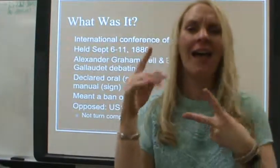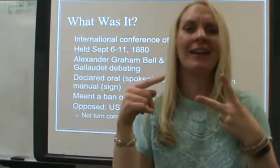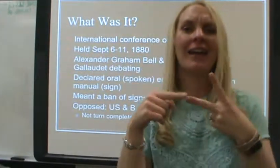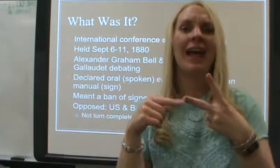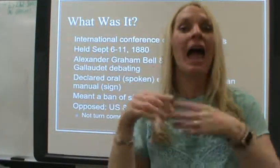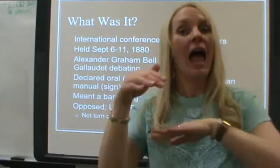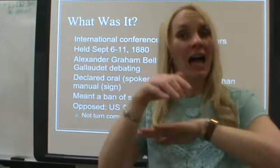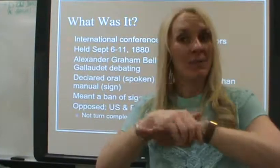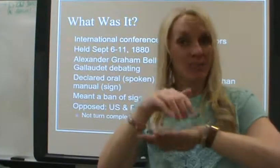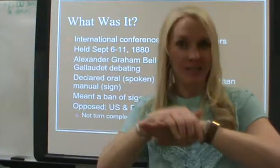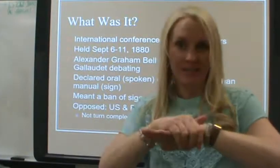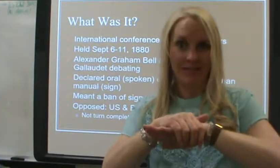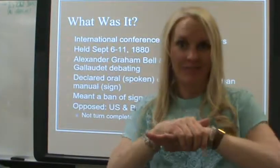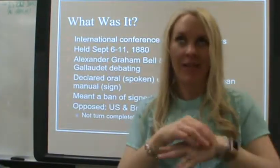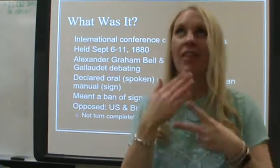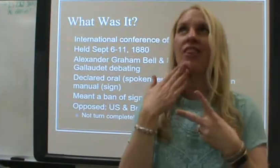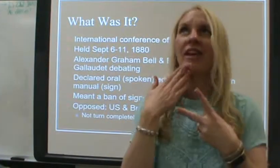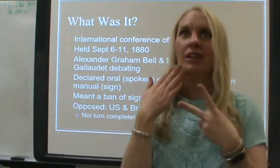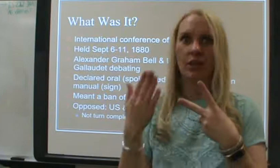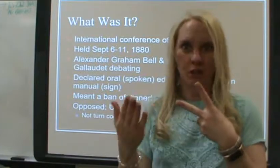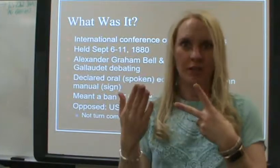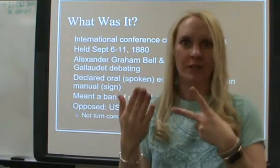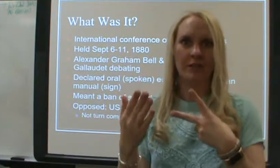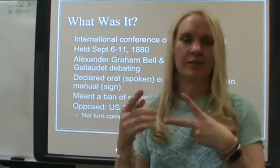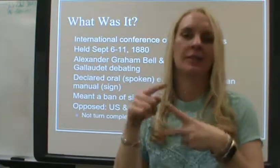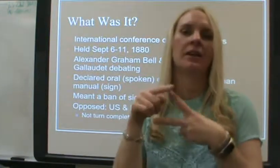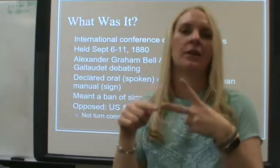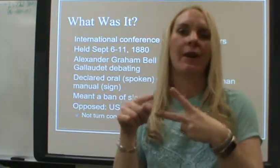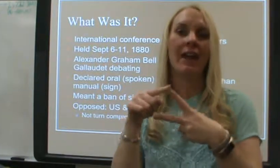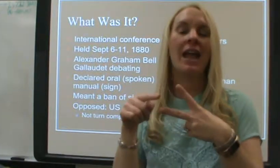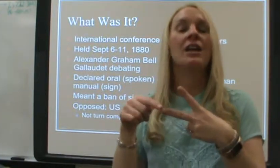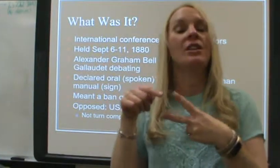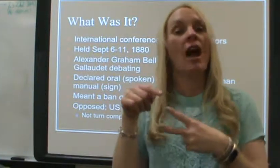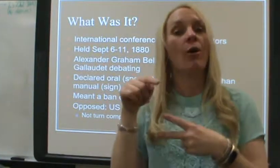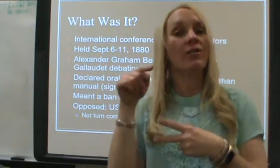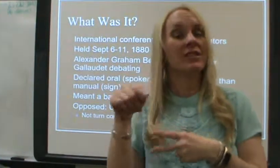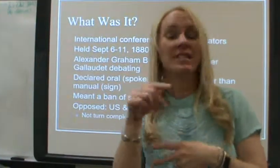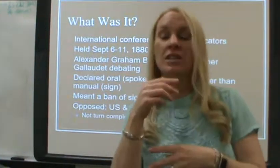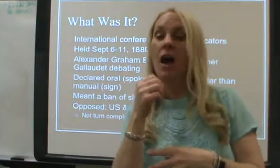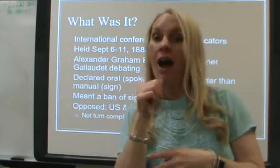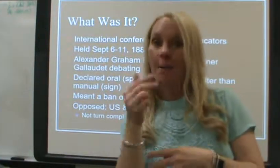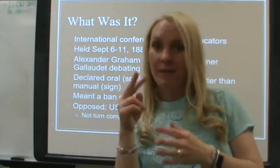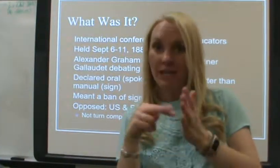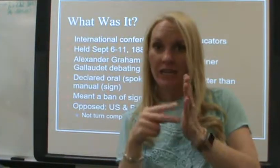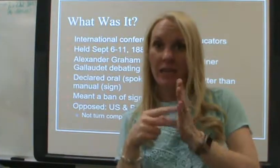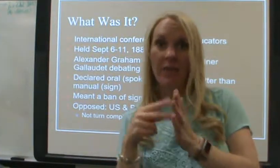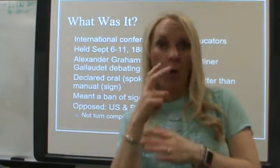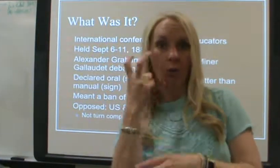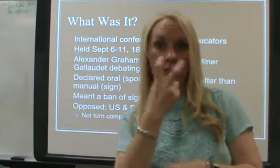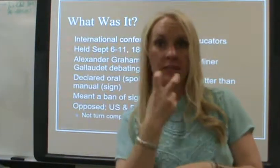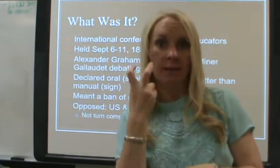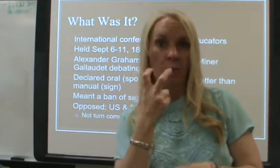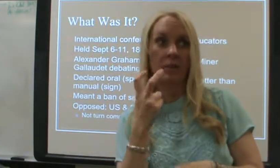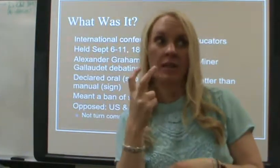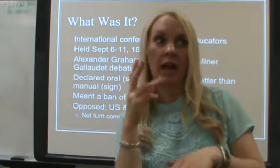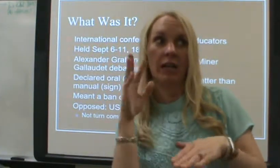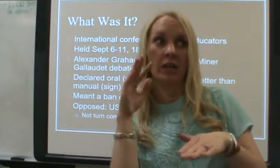yay! And Britain, thank goodness, right? Now, this did not mean that oralism was not